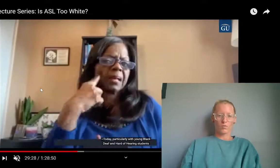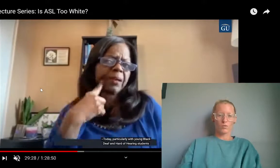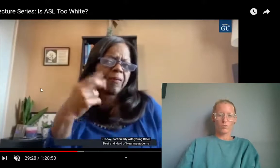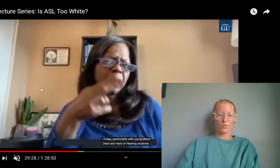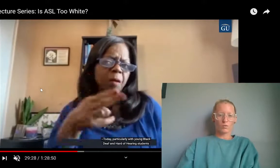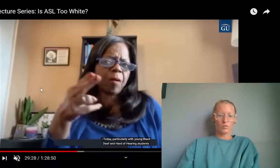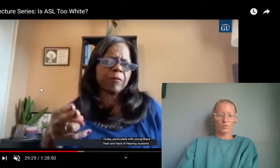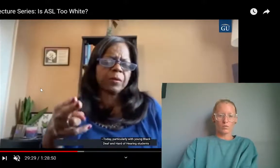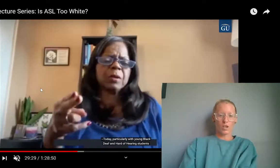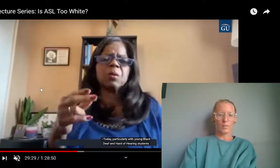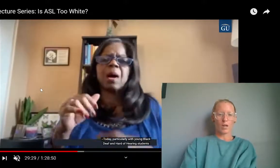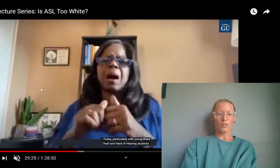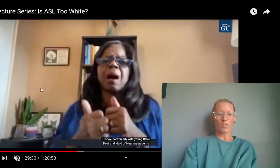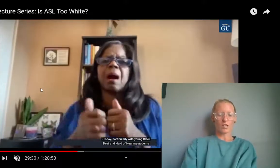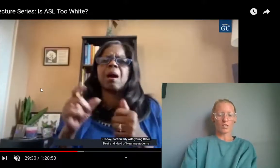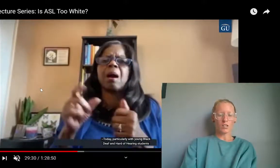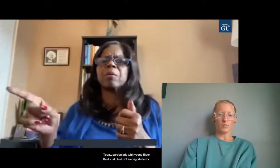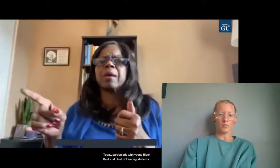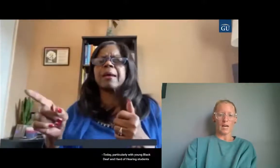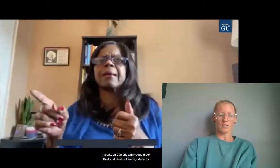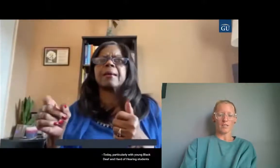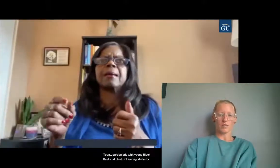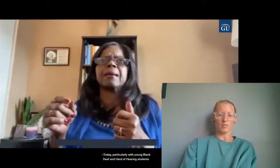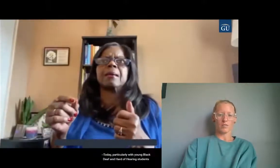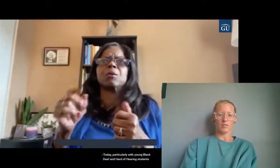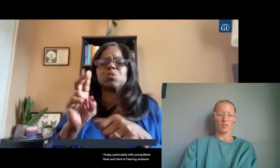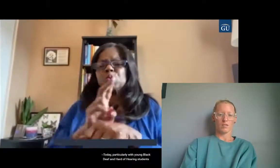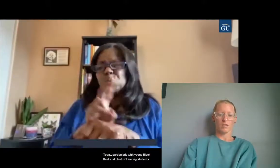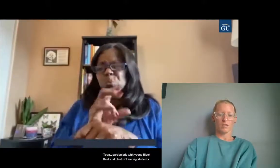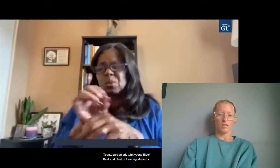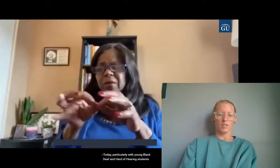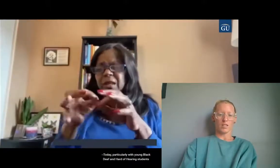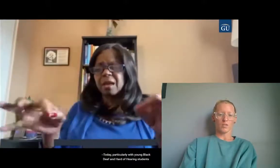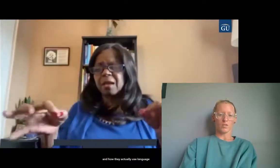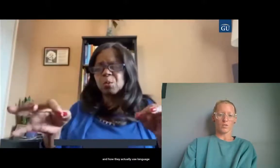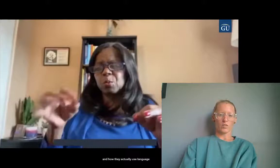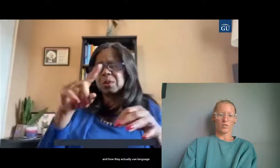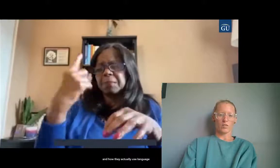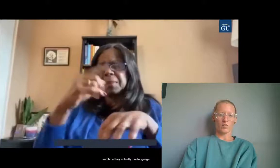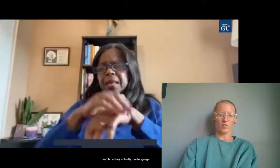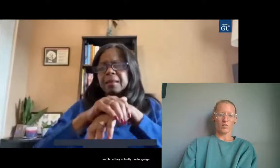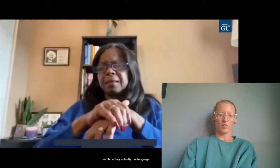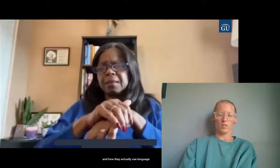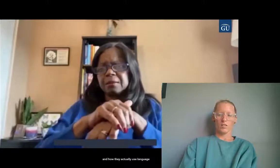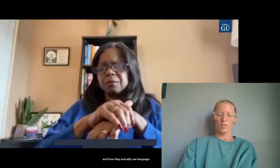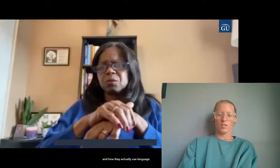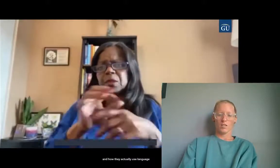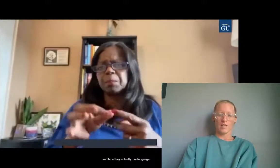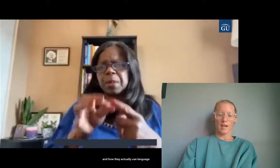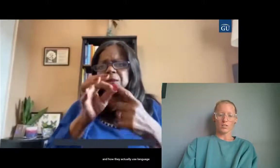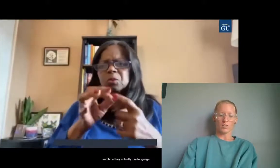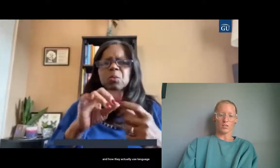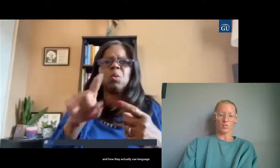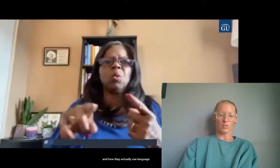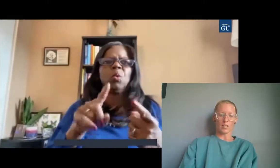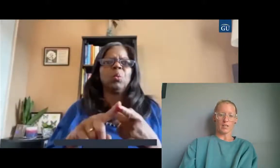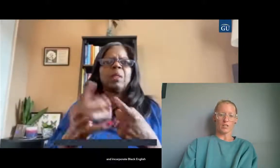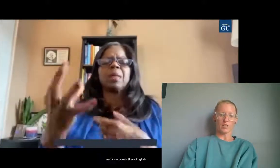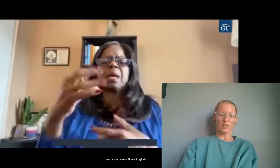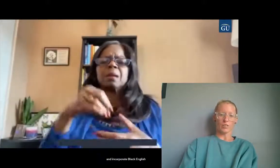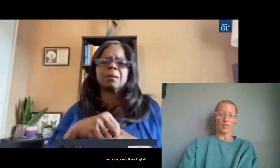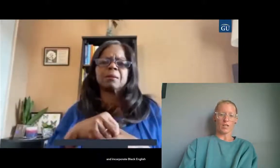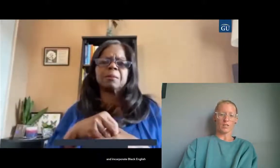When you talk about younger Black deaf individuals, they actually